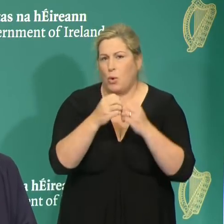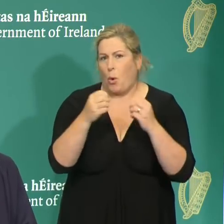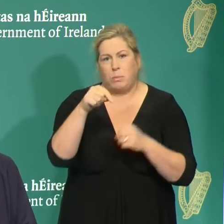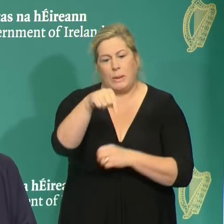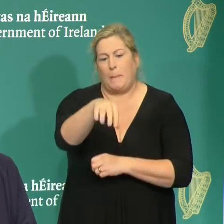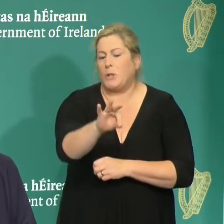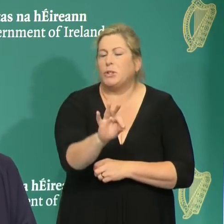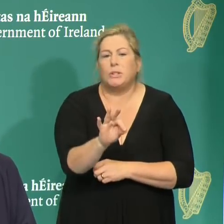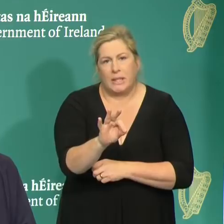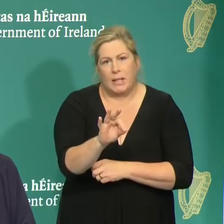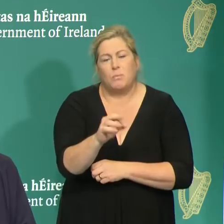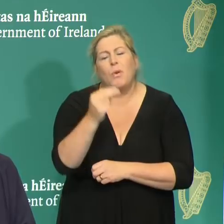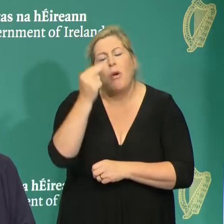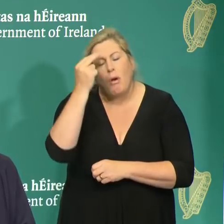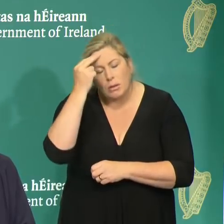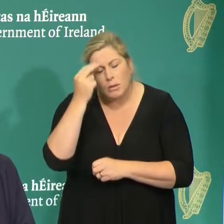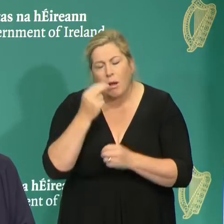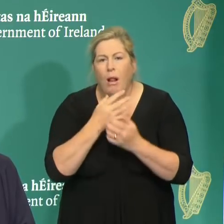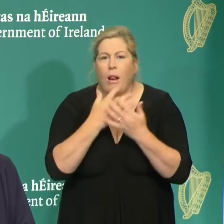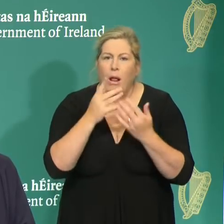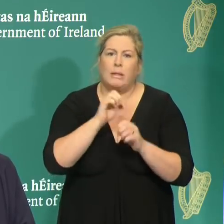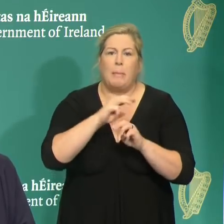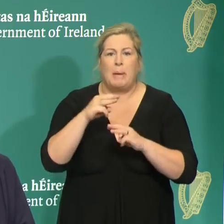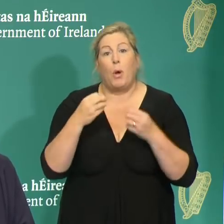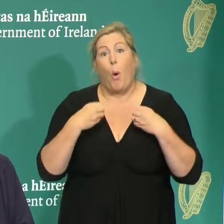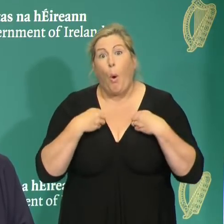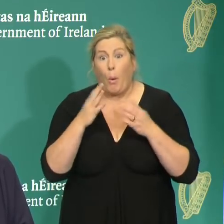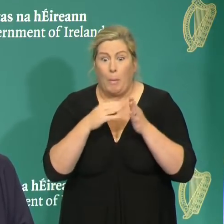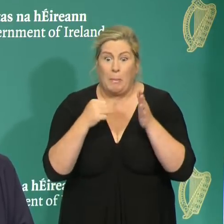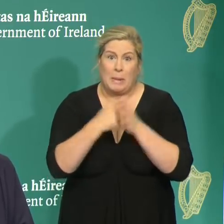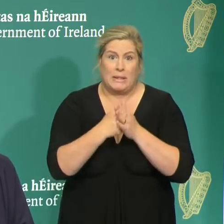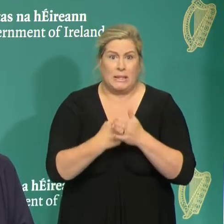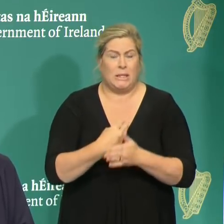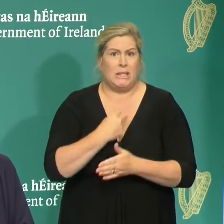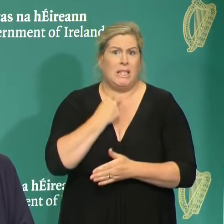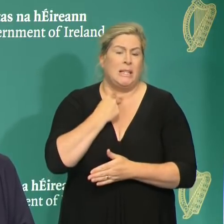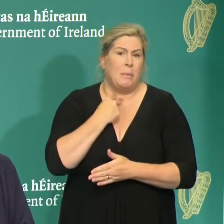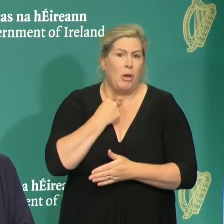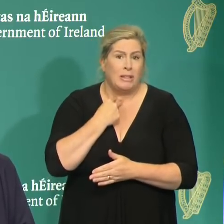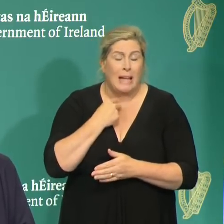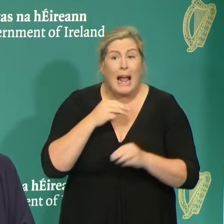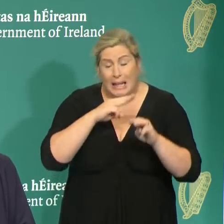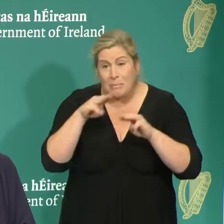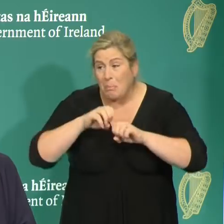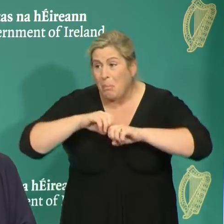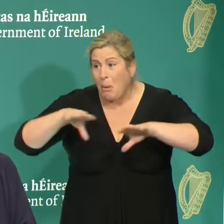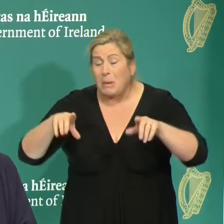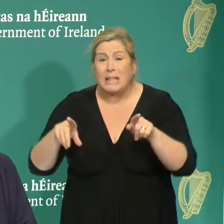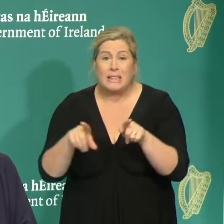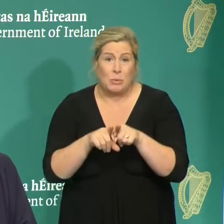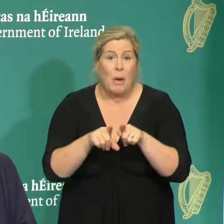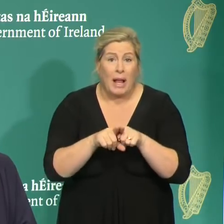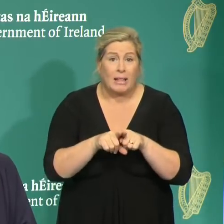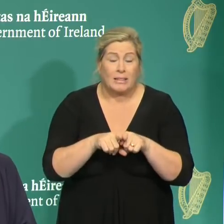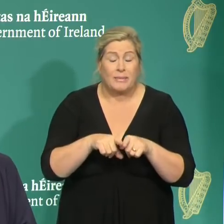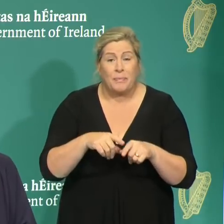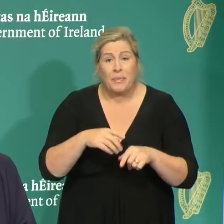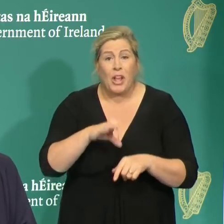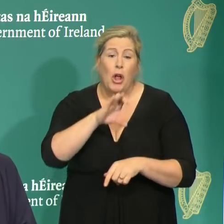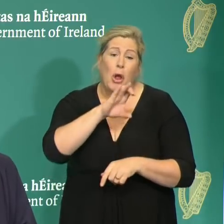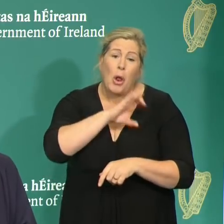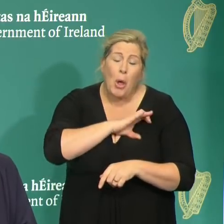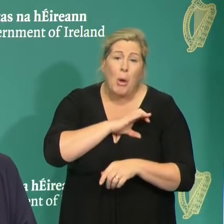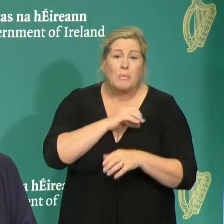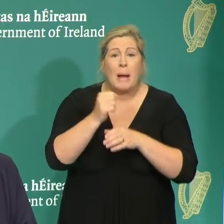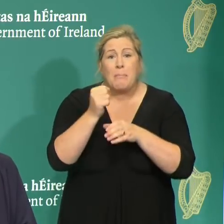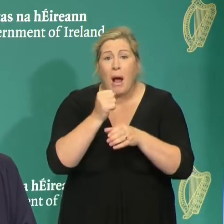how disappointing that is for business owners, for employees and for the public. Pubs and bars that are operating